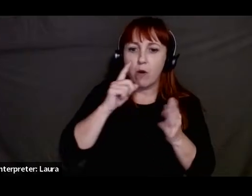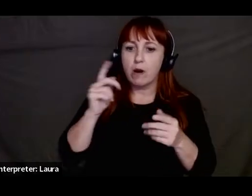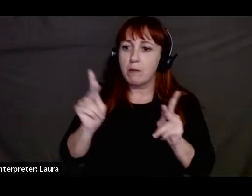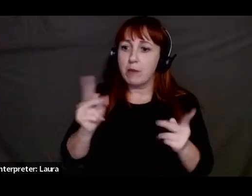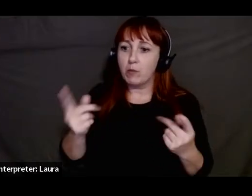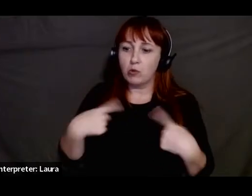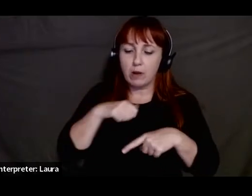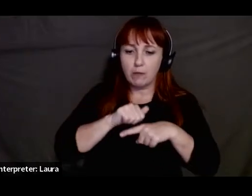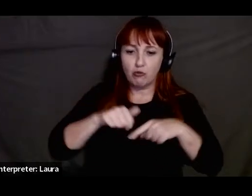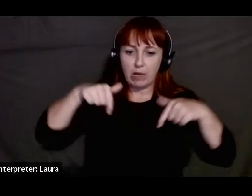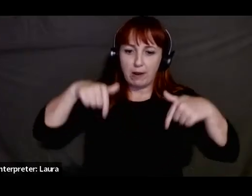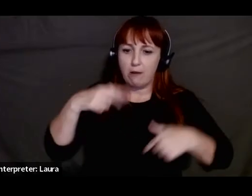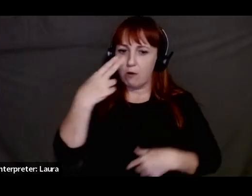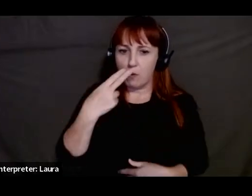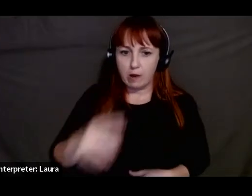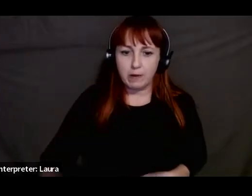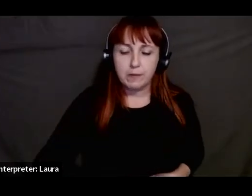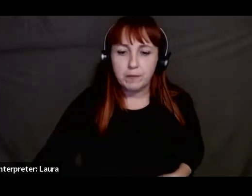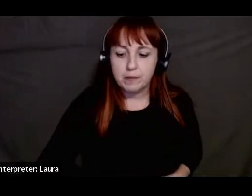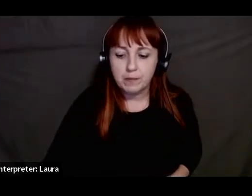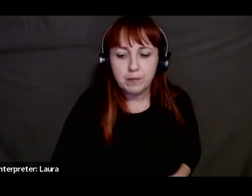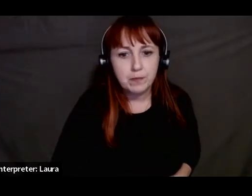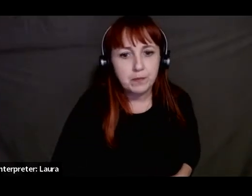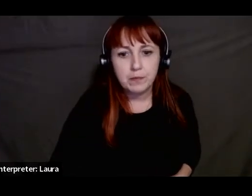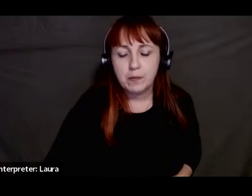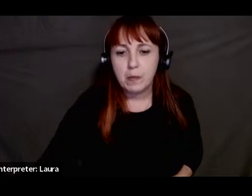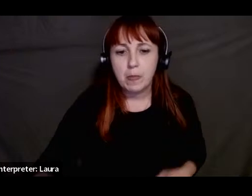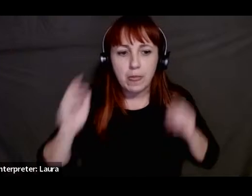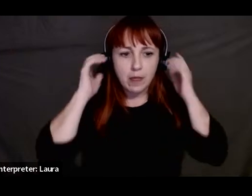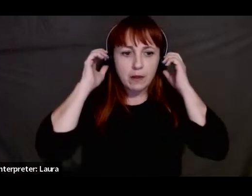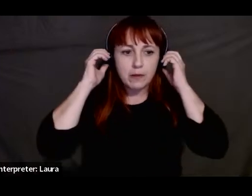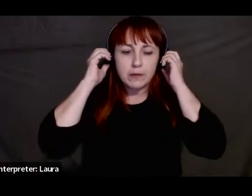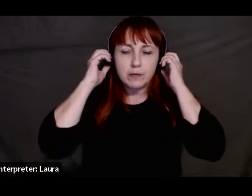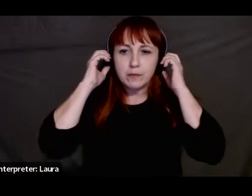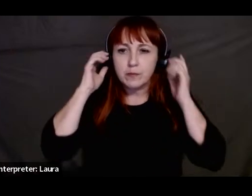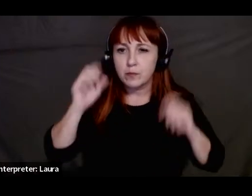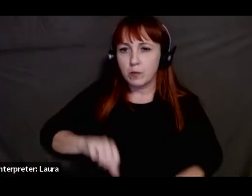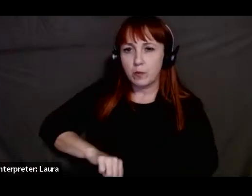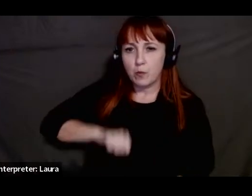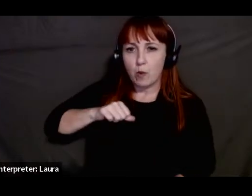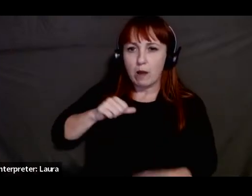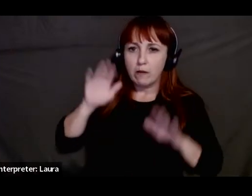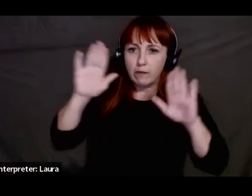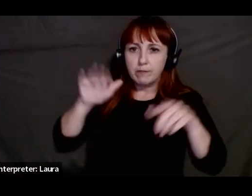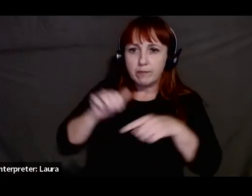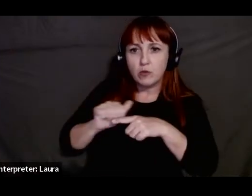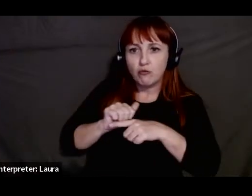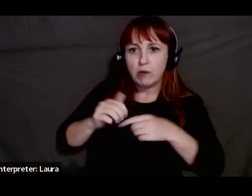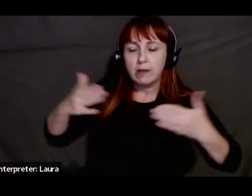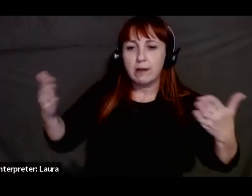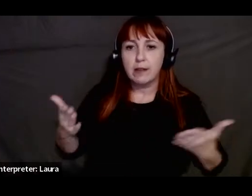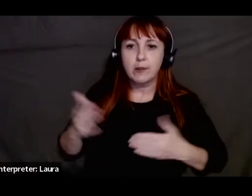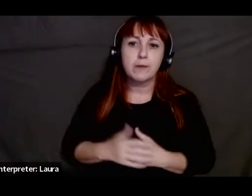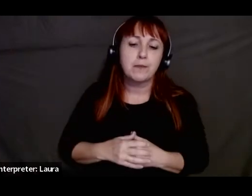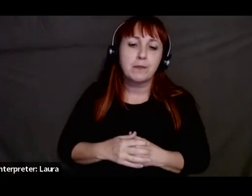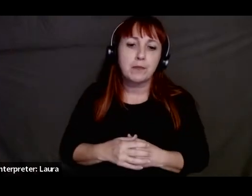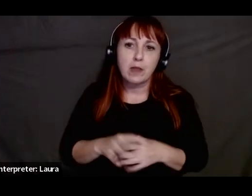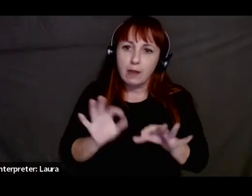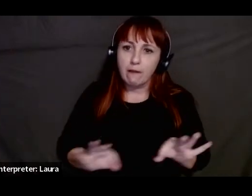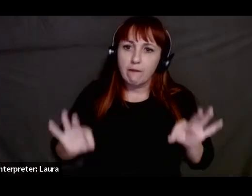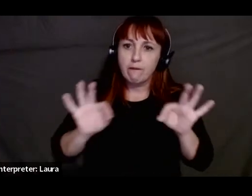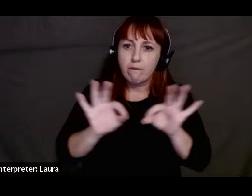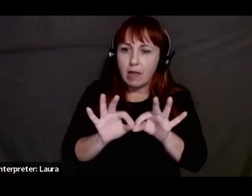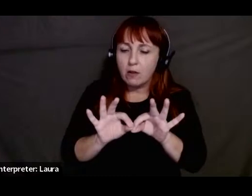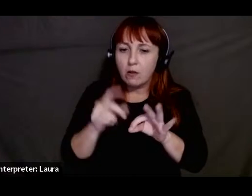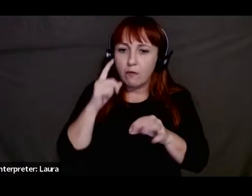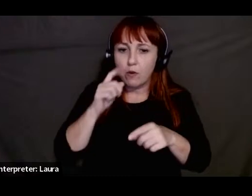training areas in Hawaii. We are proud of our incredible training base at PTA, and the lease land is vital to the training that happens